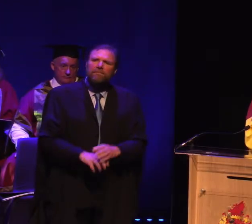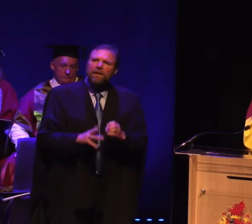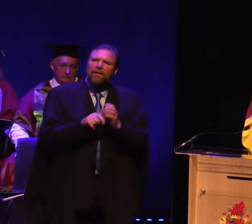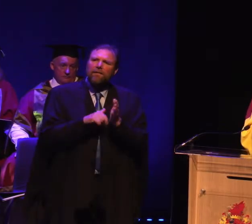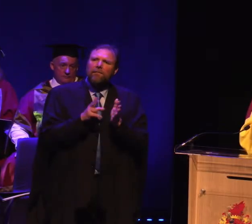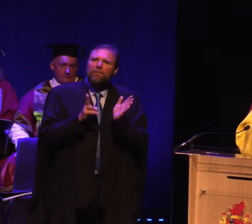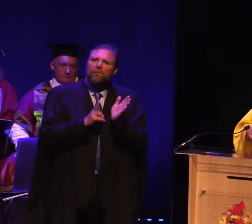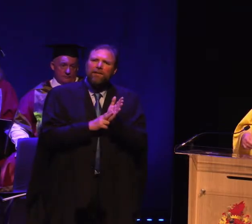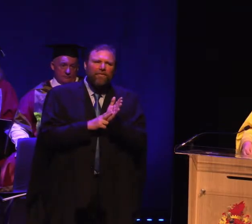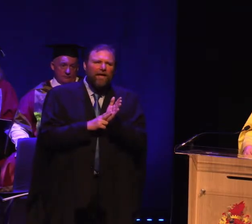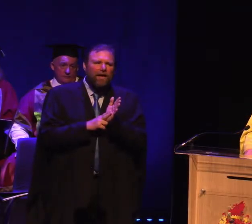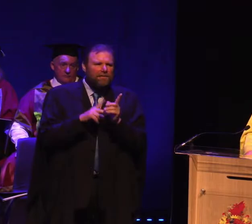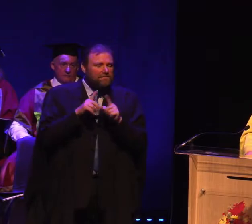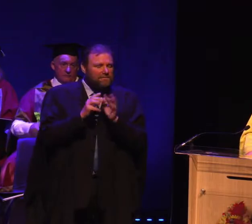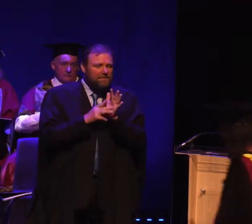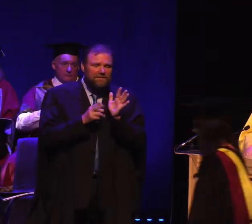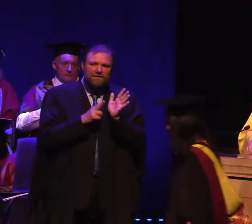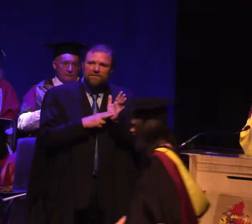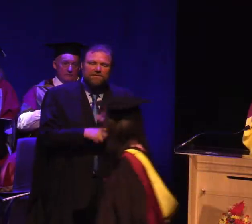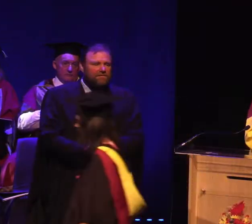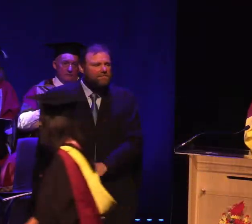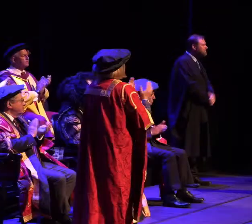Bethan Jehu.